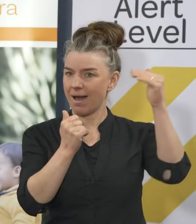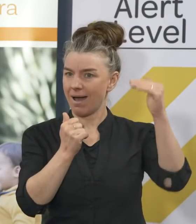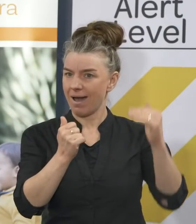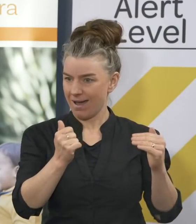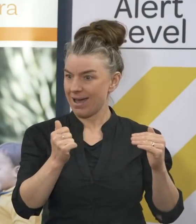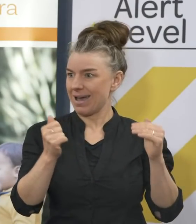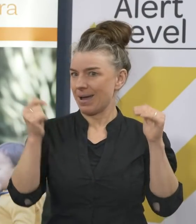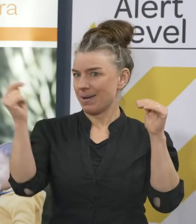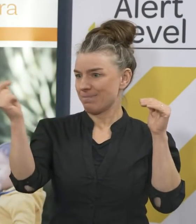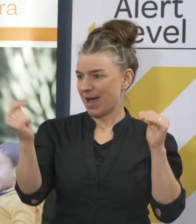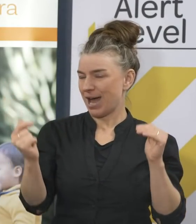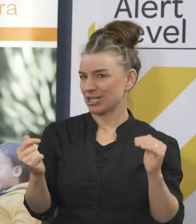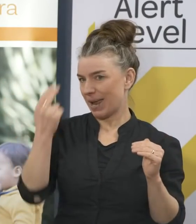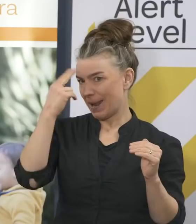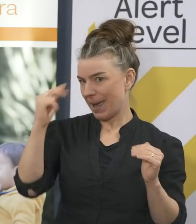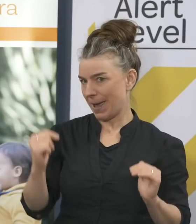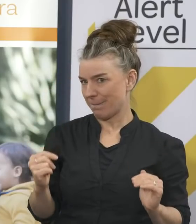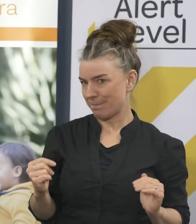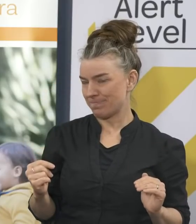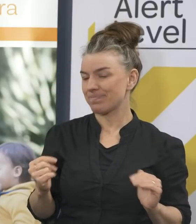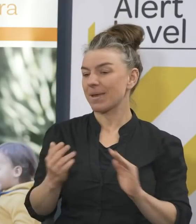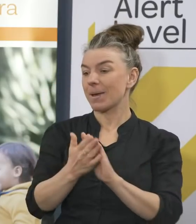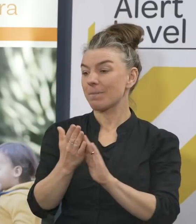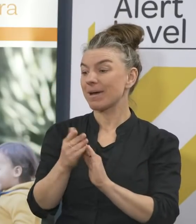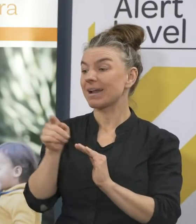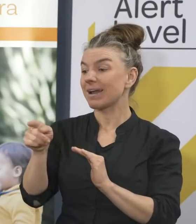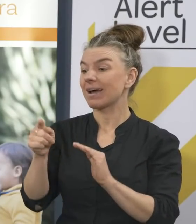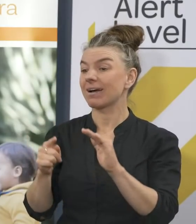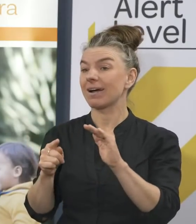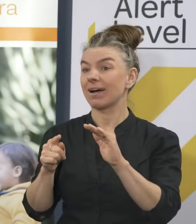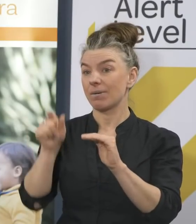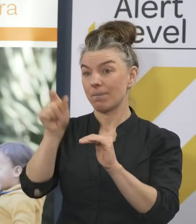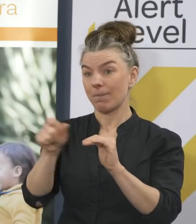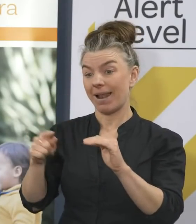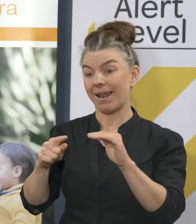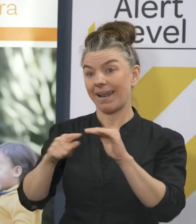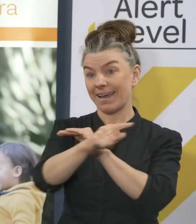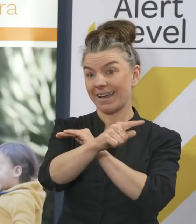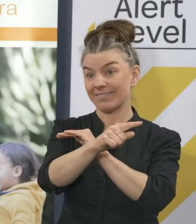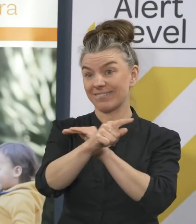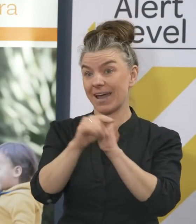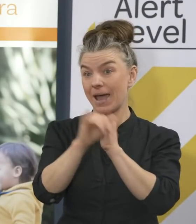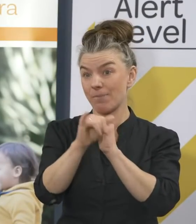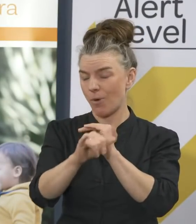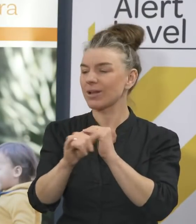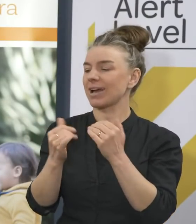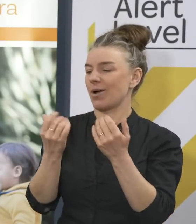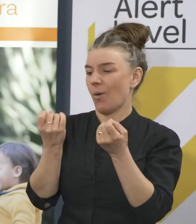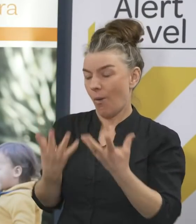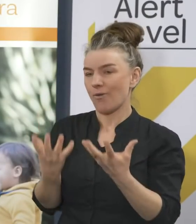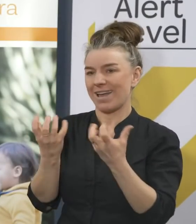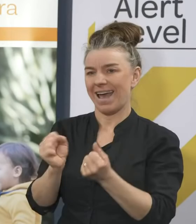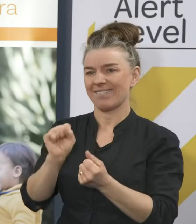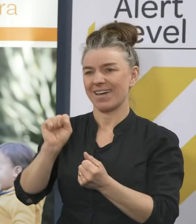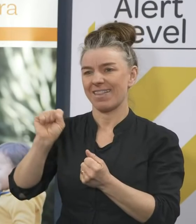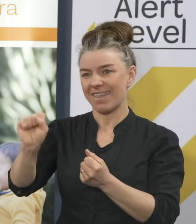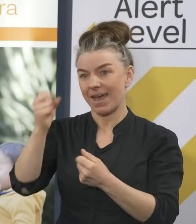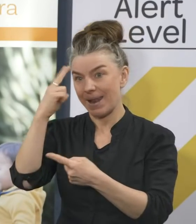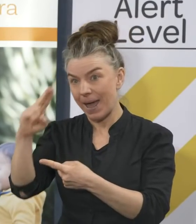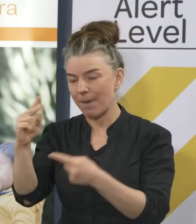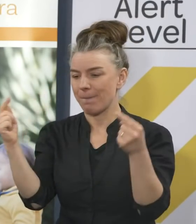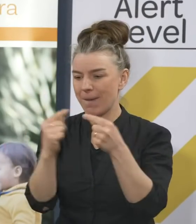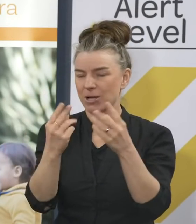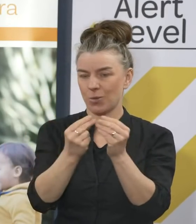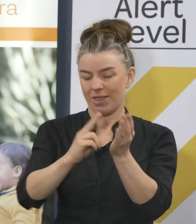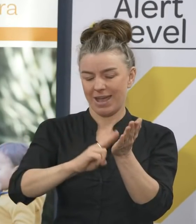that by the time they leave the airport, we either have their NHI identified and we are able to therefore link them to other health